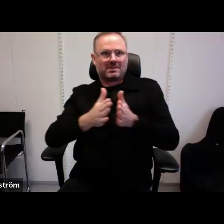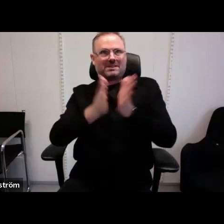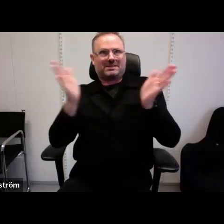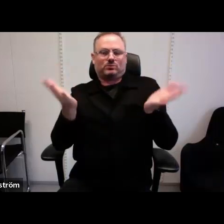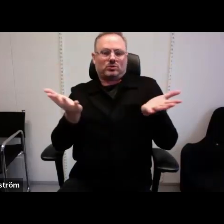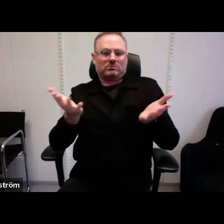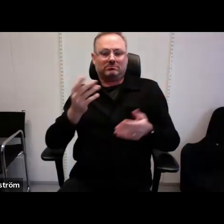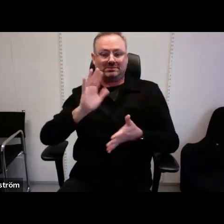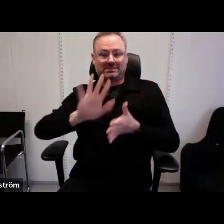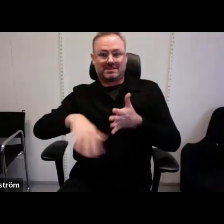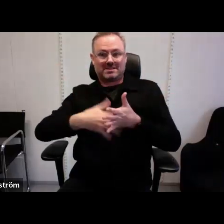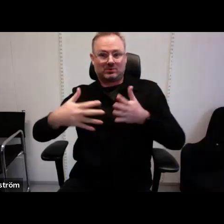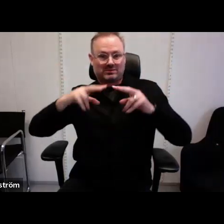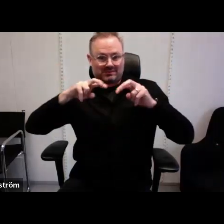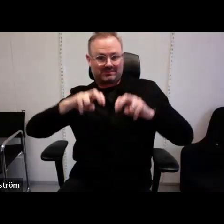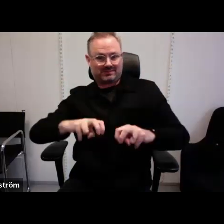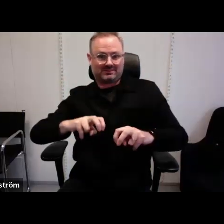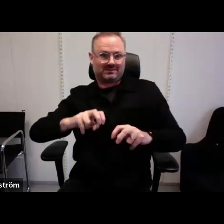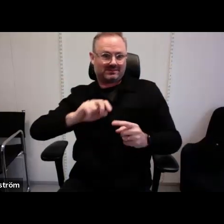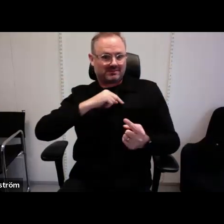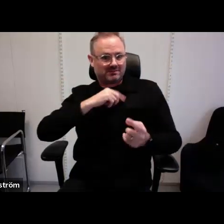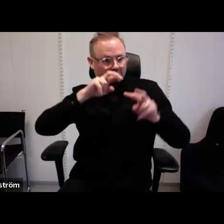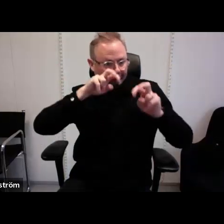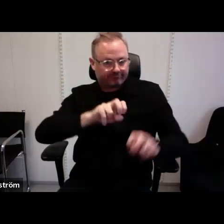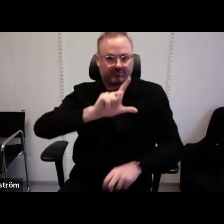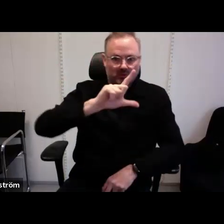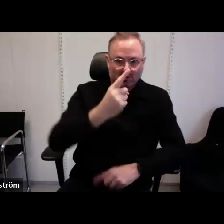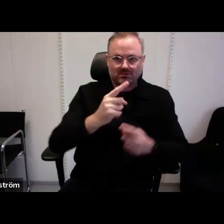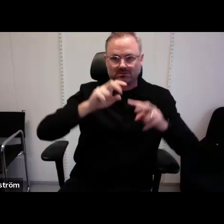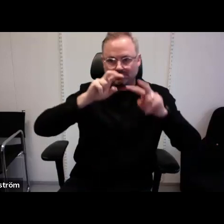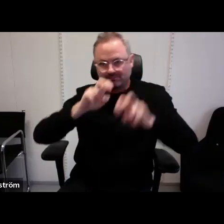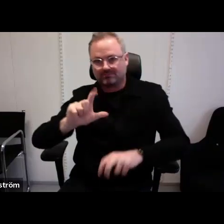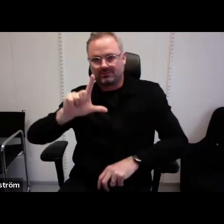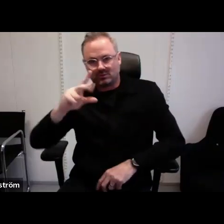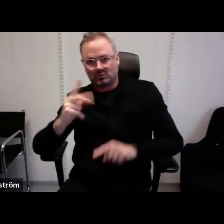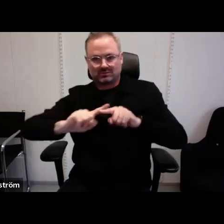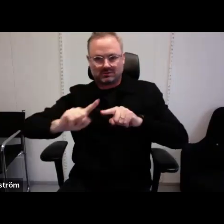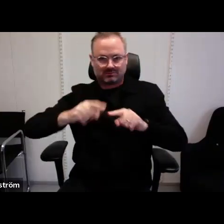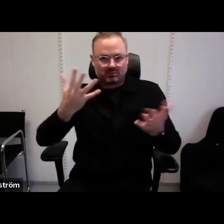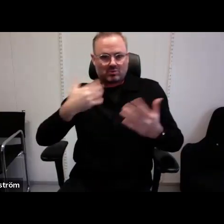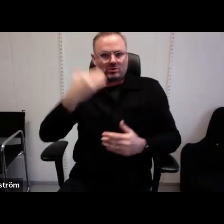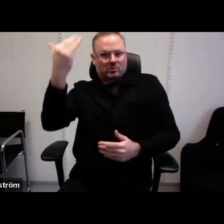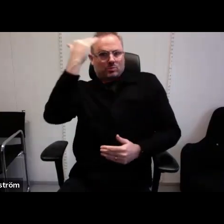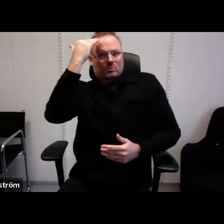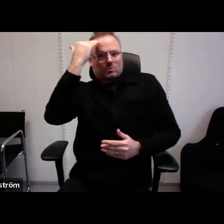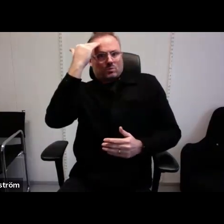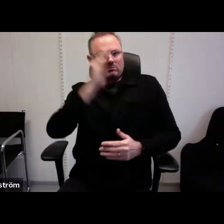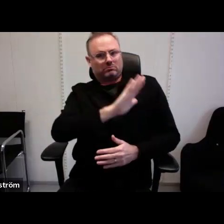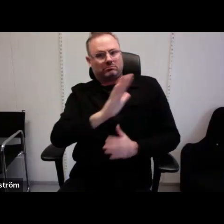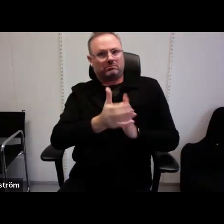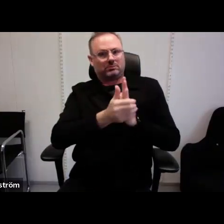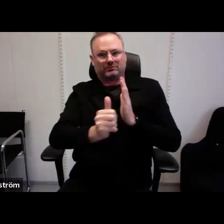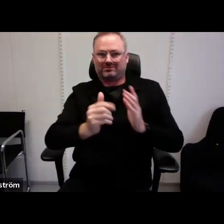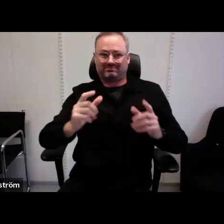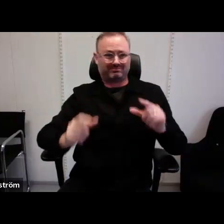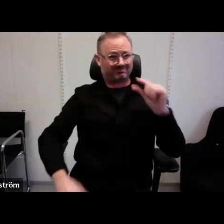have struggled with. I think it becomes quite problematic because sign language research until now, L1 research, L2 research,